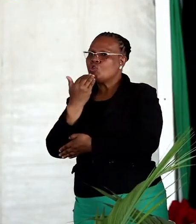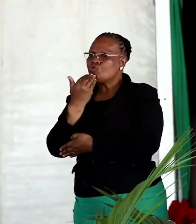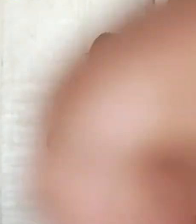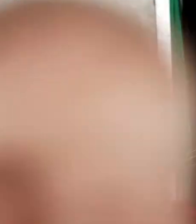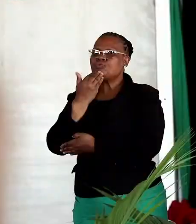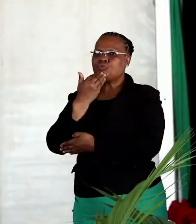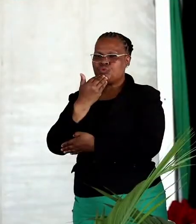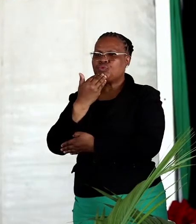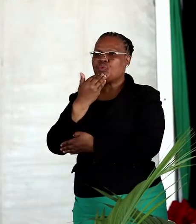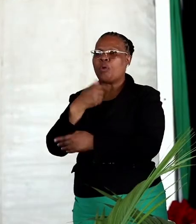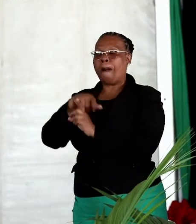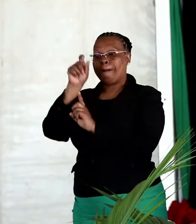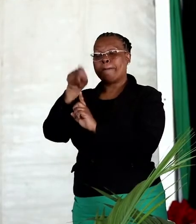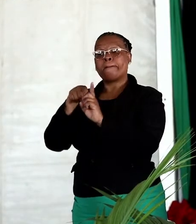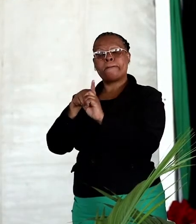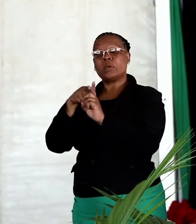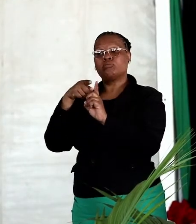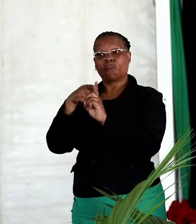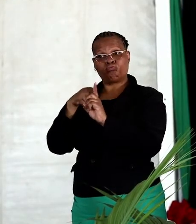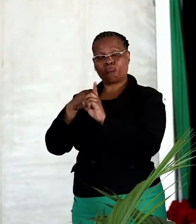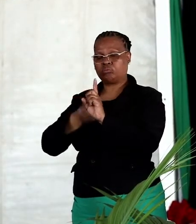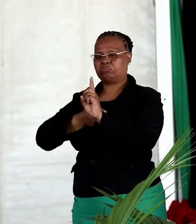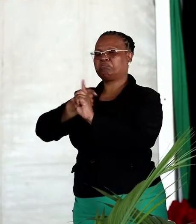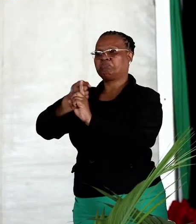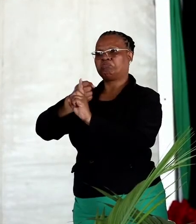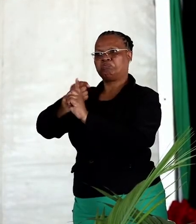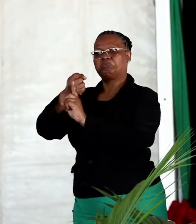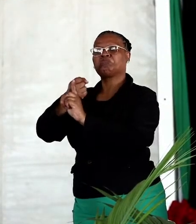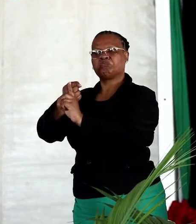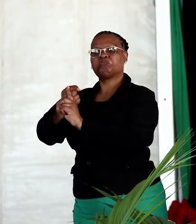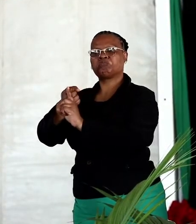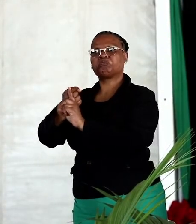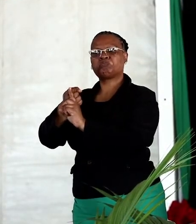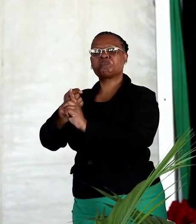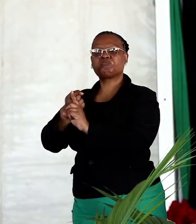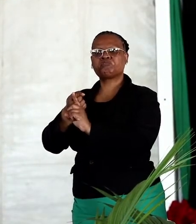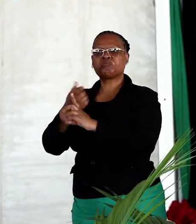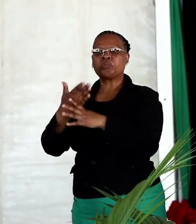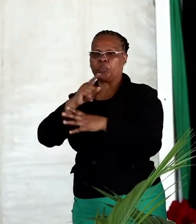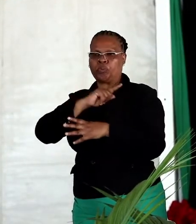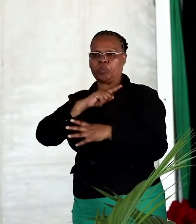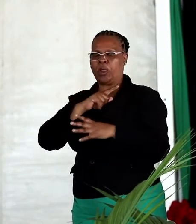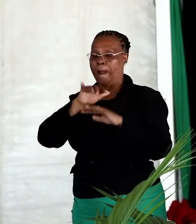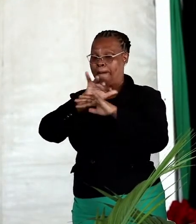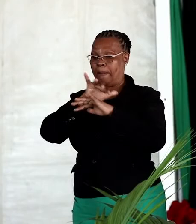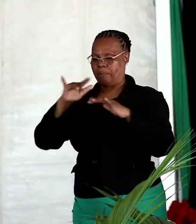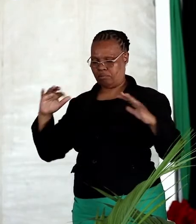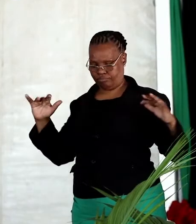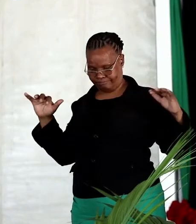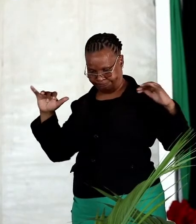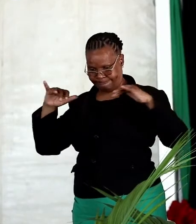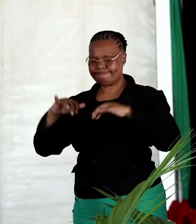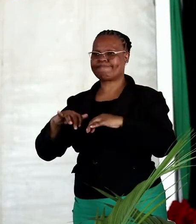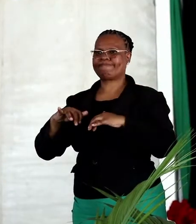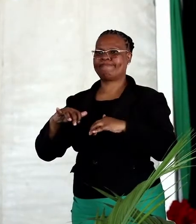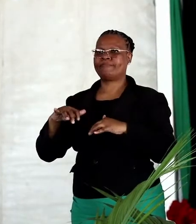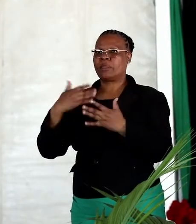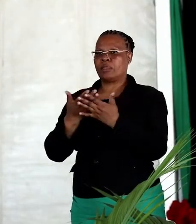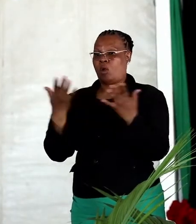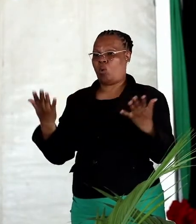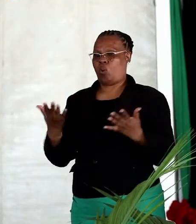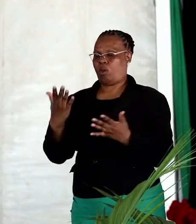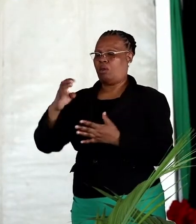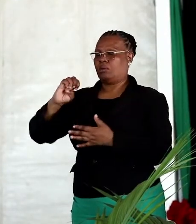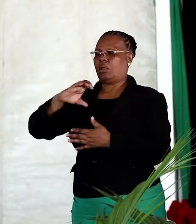one that was pushing and mobilizing that people must come. These were